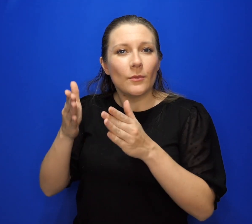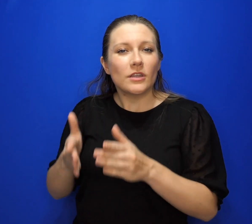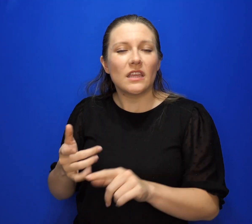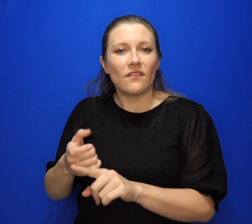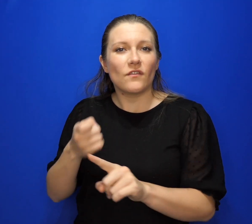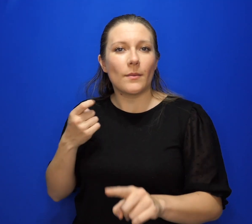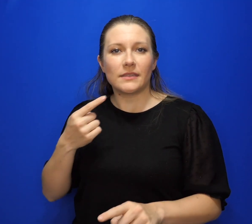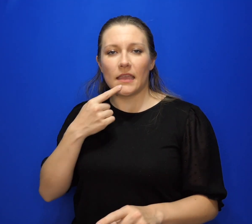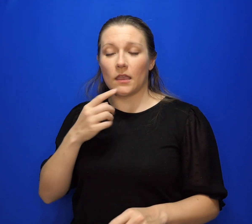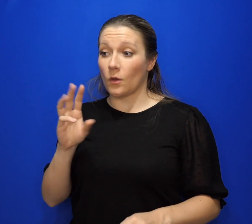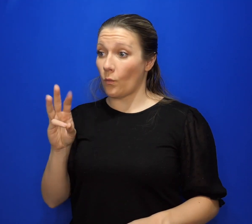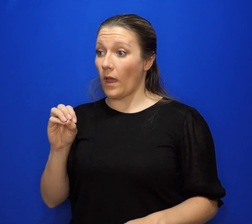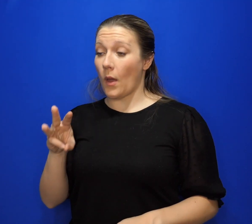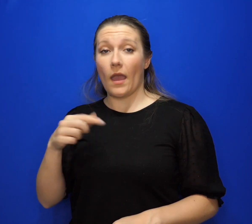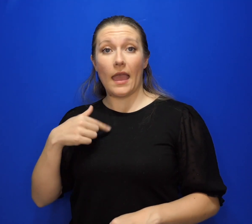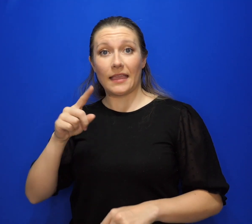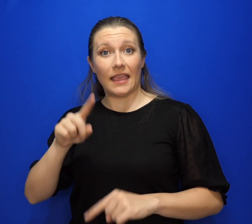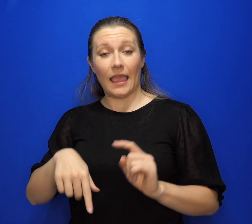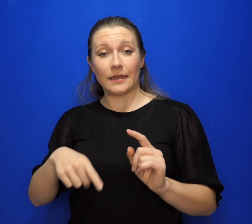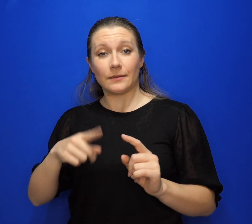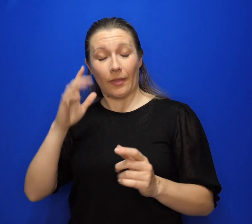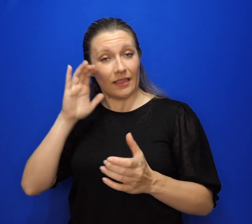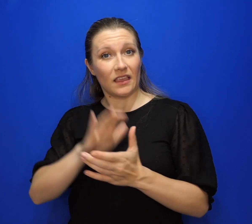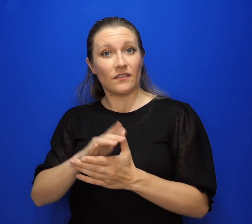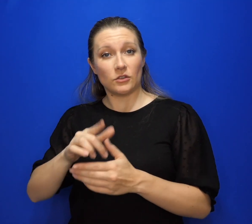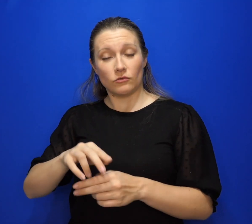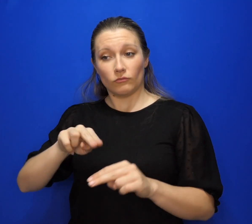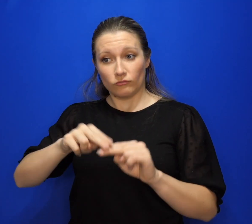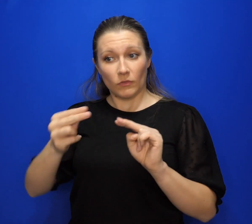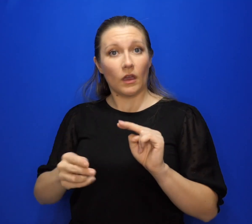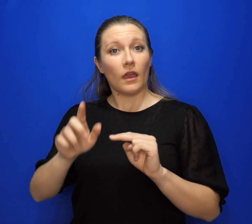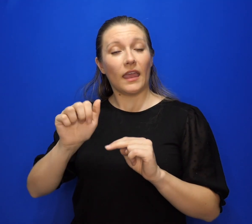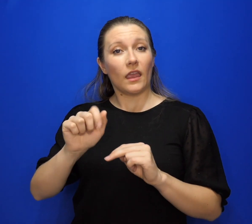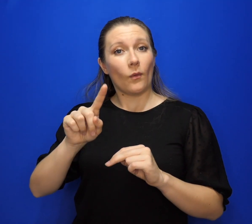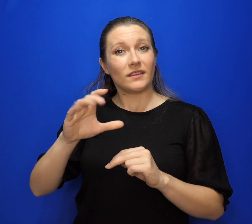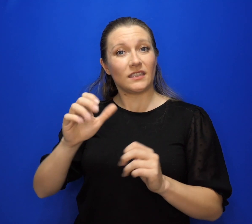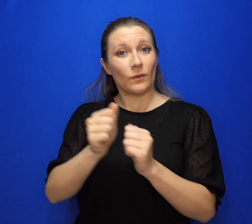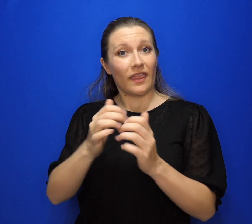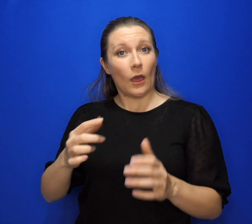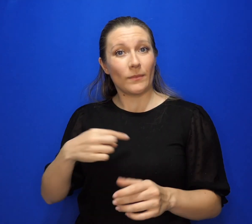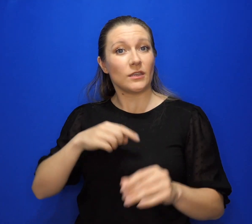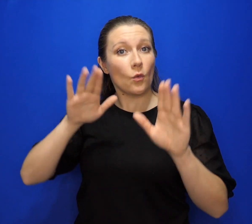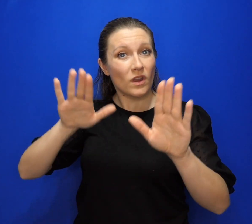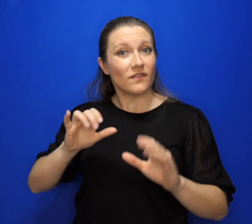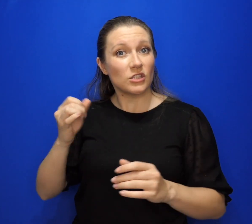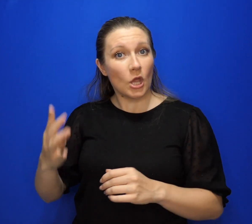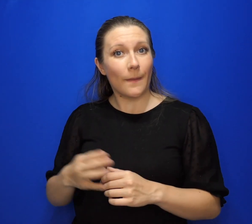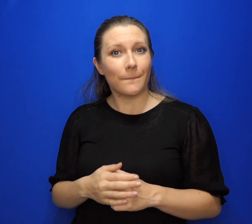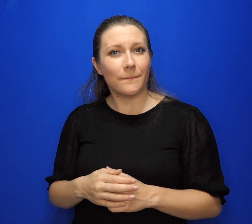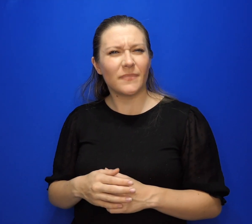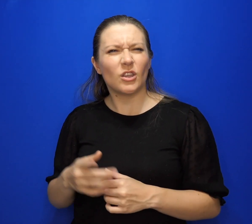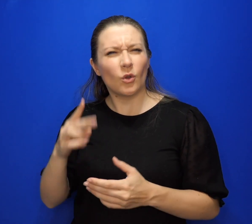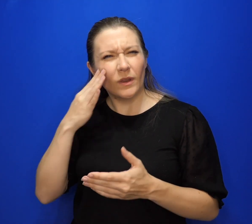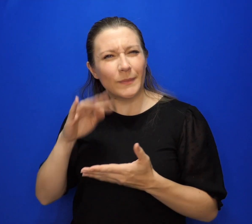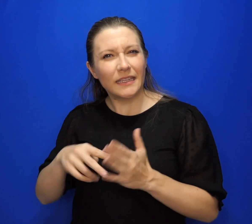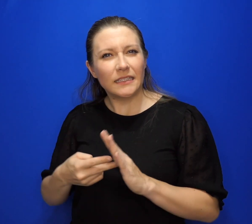a person from going, wow, I can't believe you brought your A1C down 3 points without me. Great job. Like, you know what